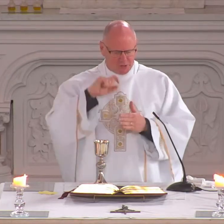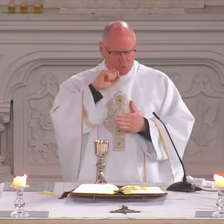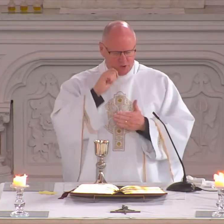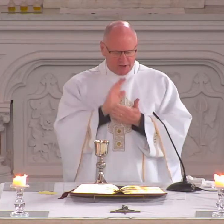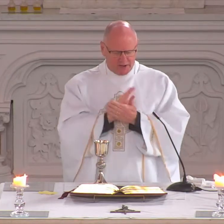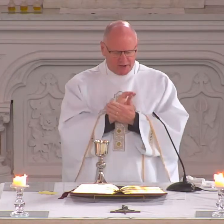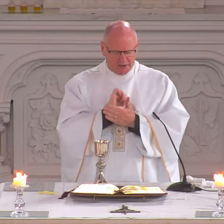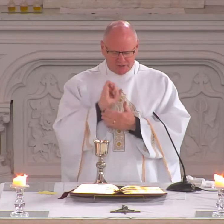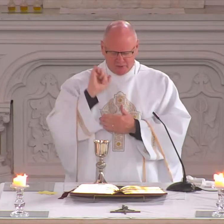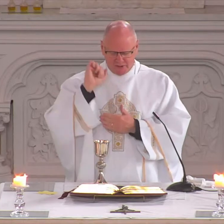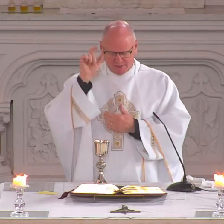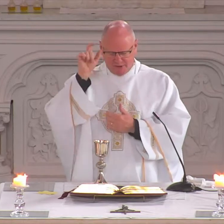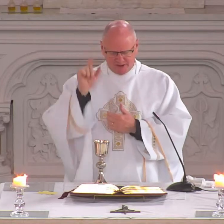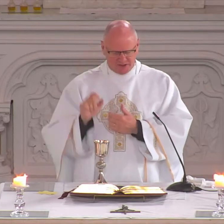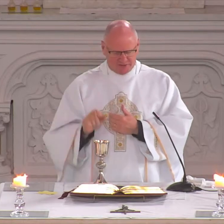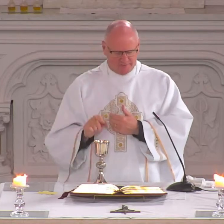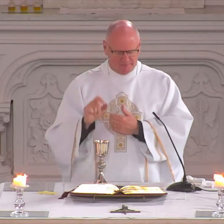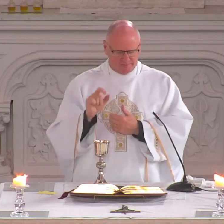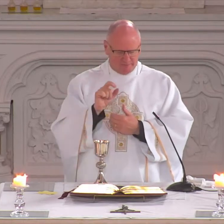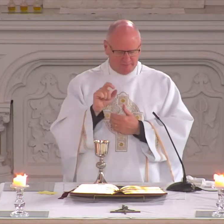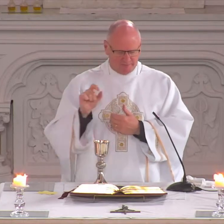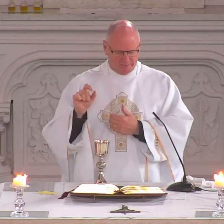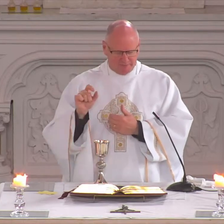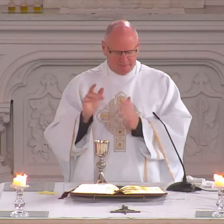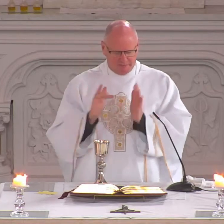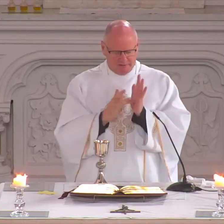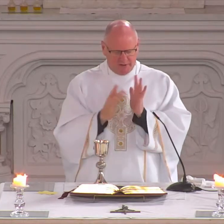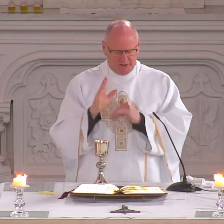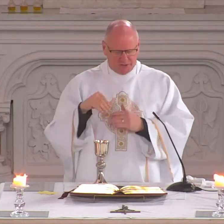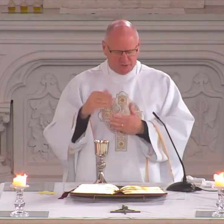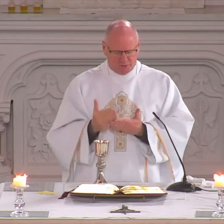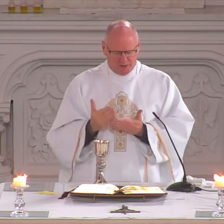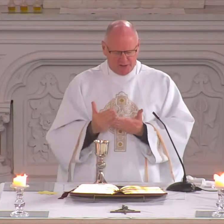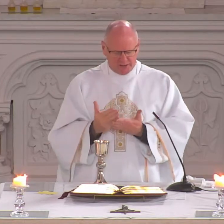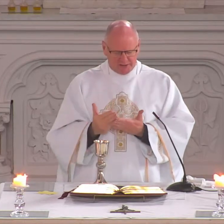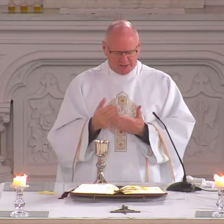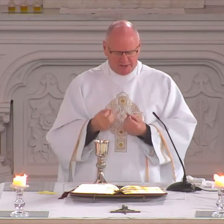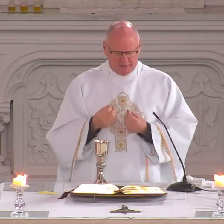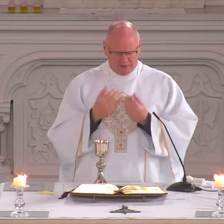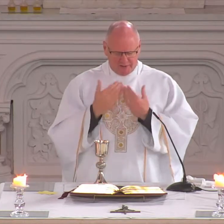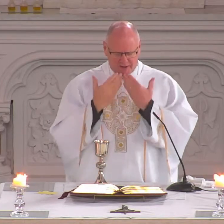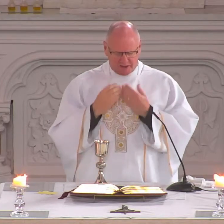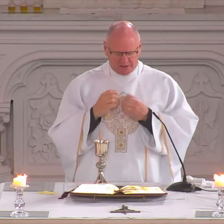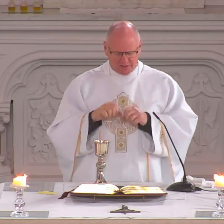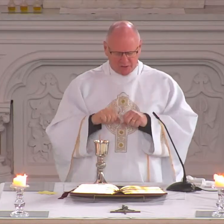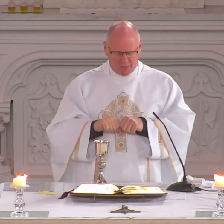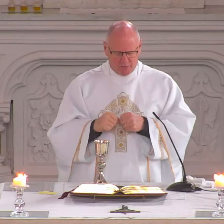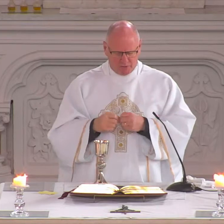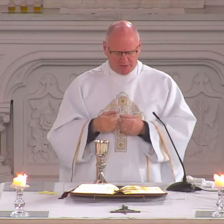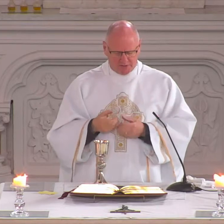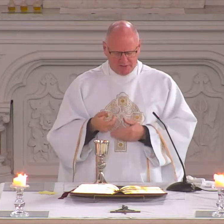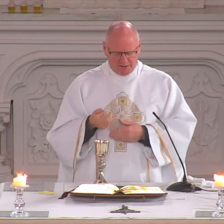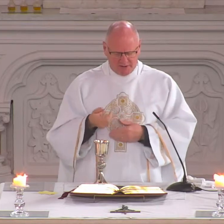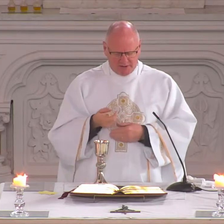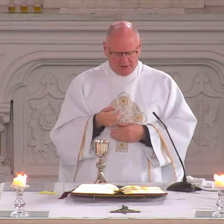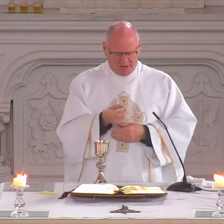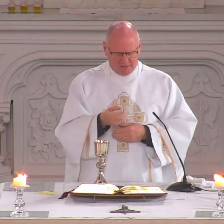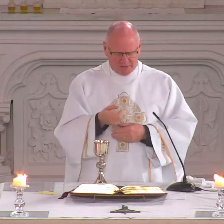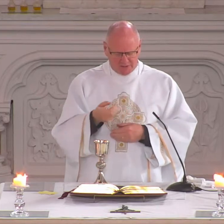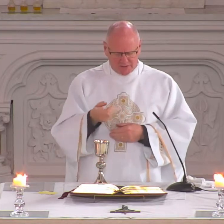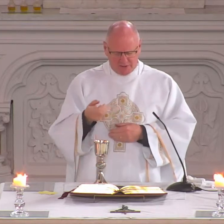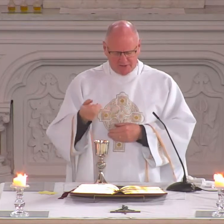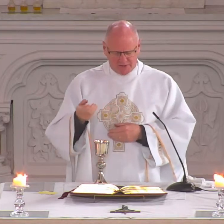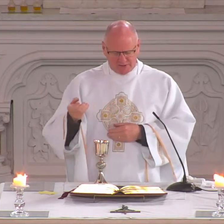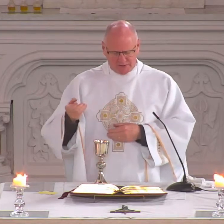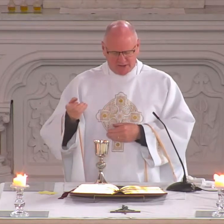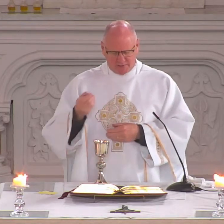entered willingly into his passion, he took bread and, giving thanks, broke it and gave it